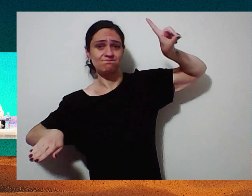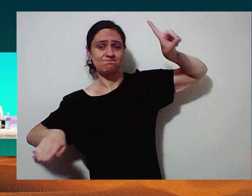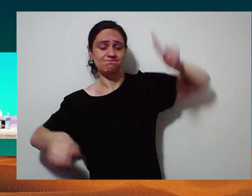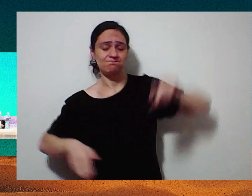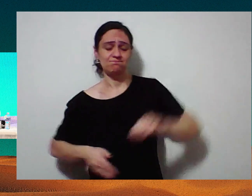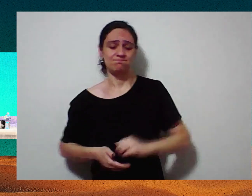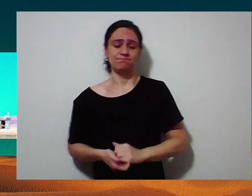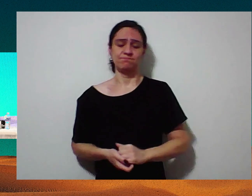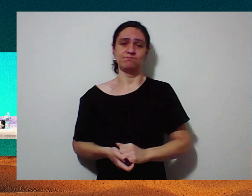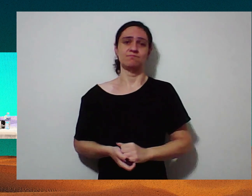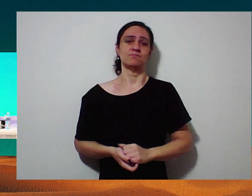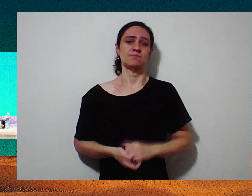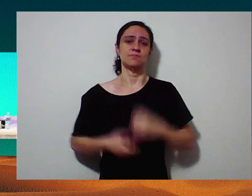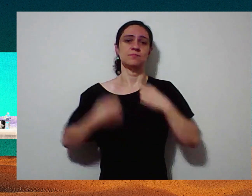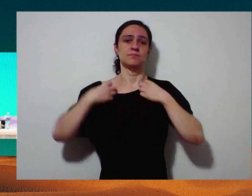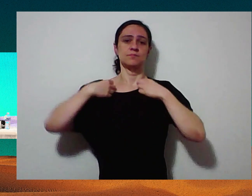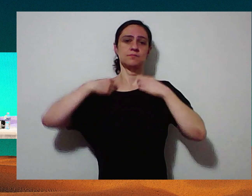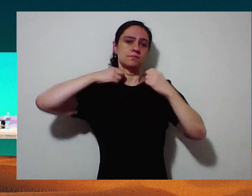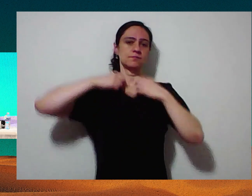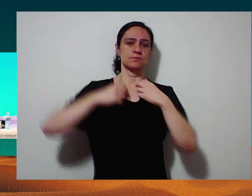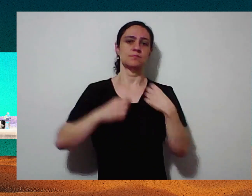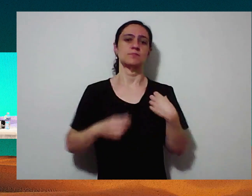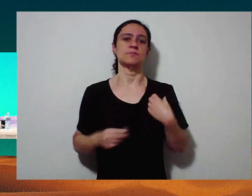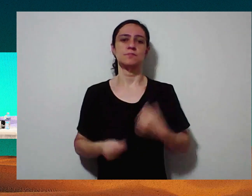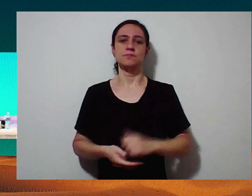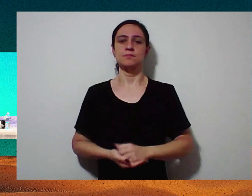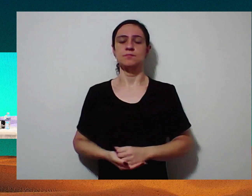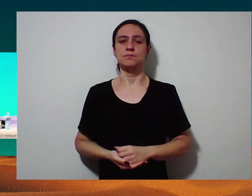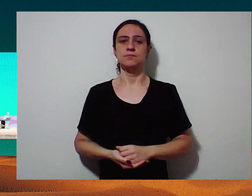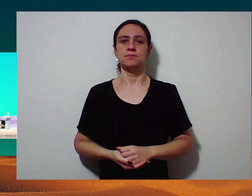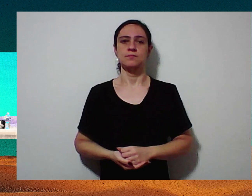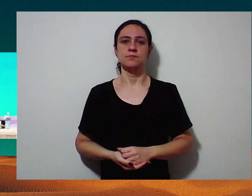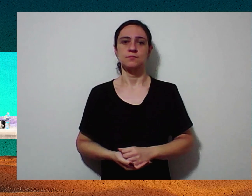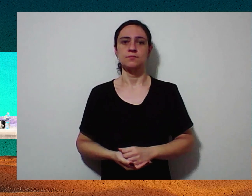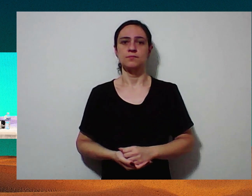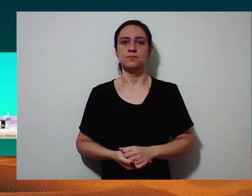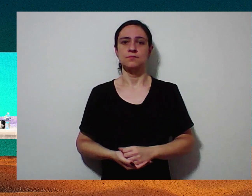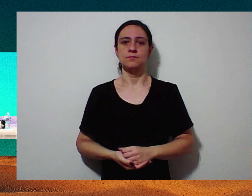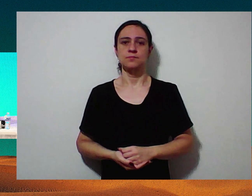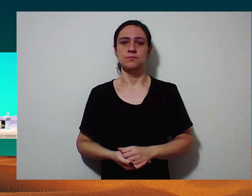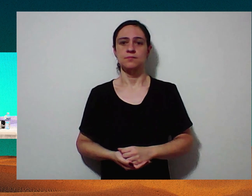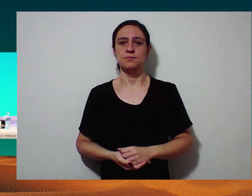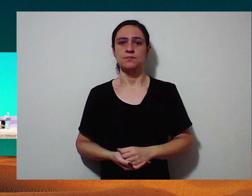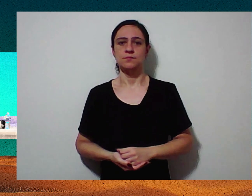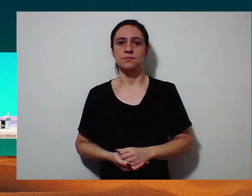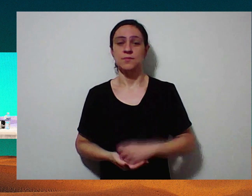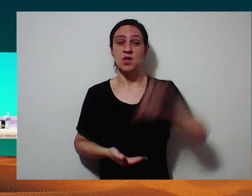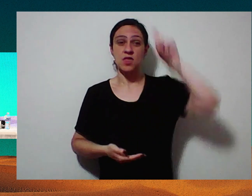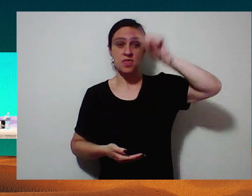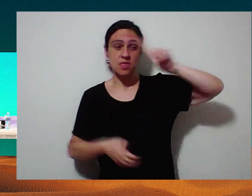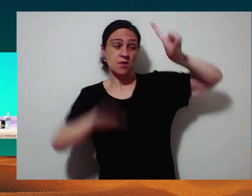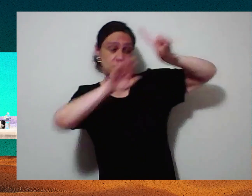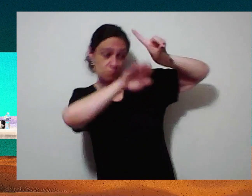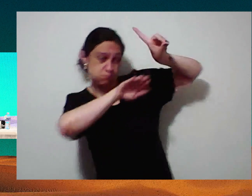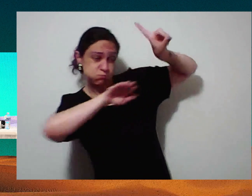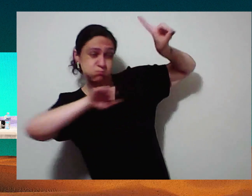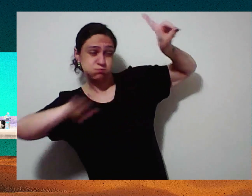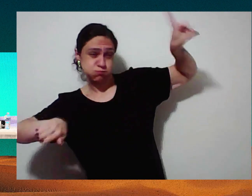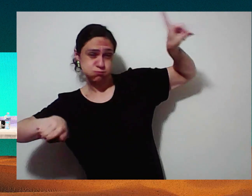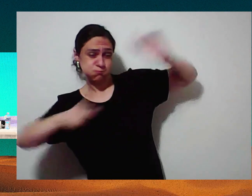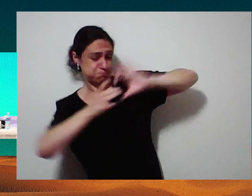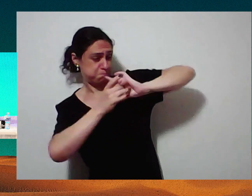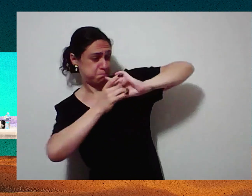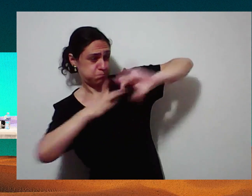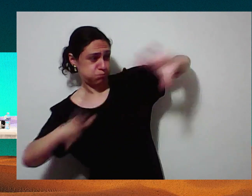with Christ, God and Christ. Rompamos os seus laços e sacudamos em nós as suas algemas. Let us break their bonds in pieces and